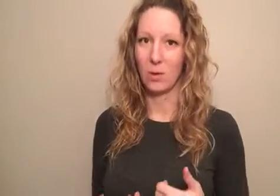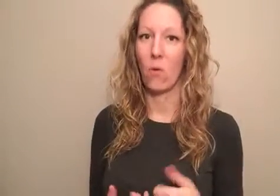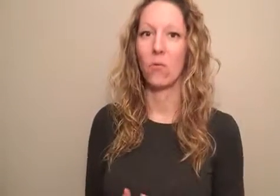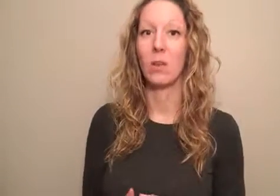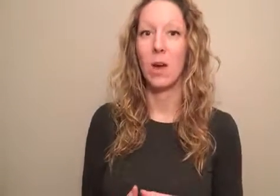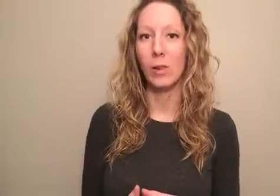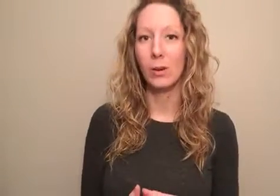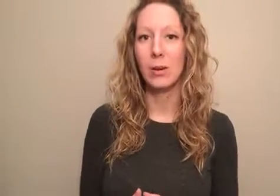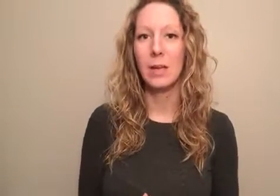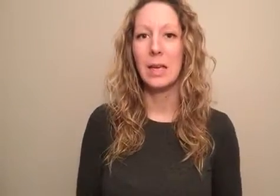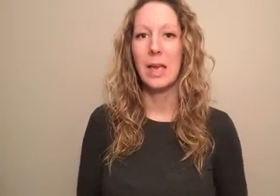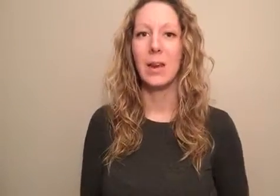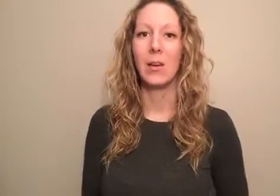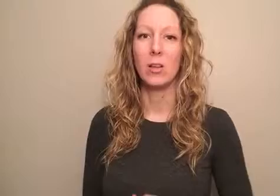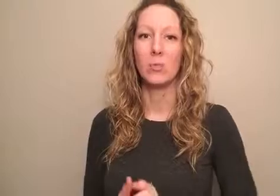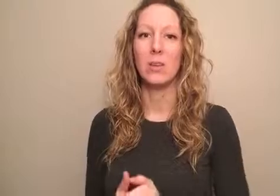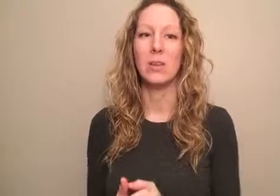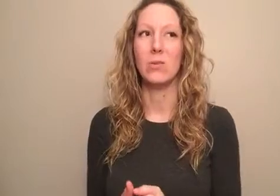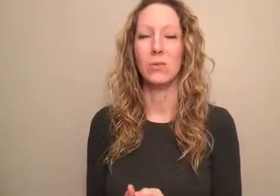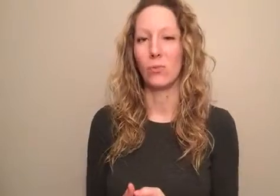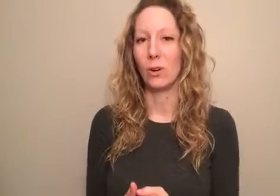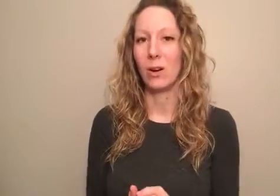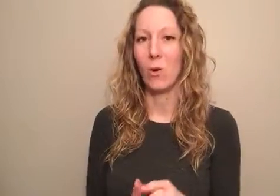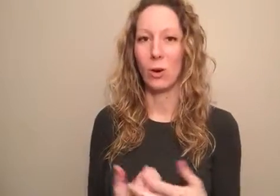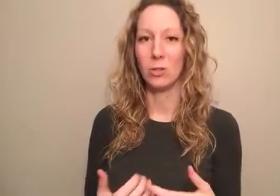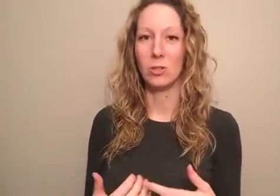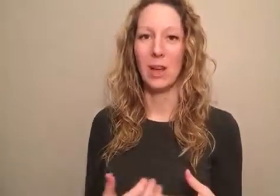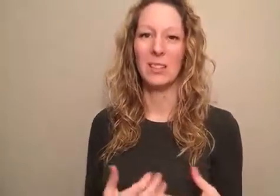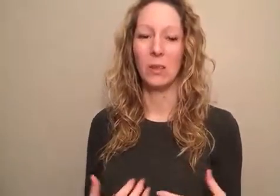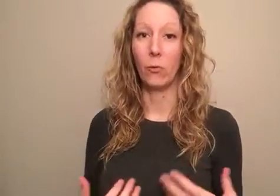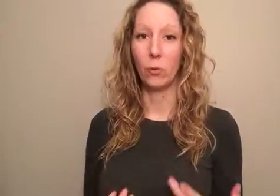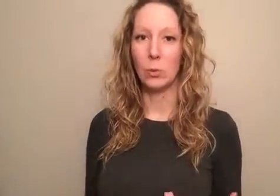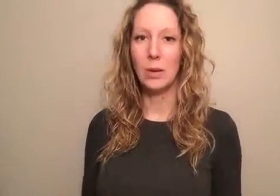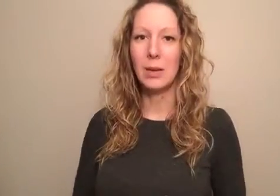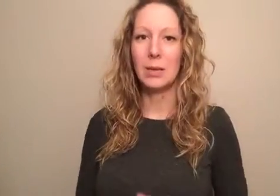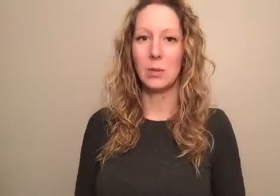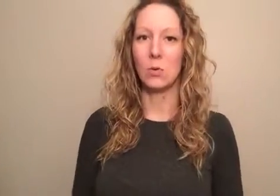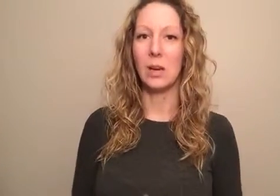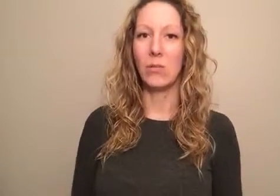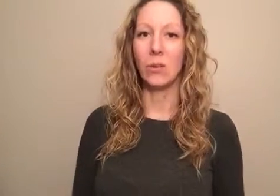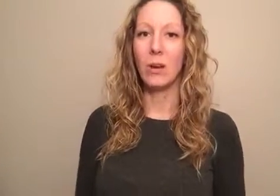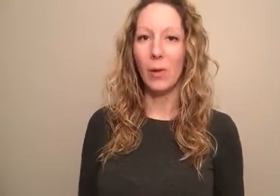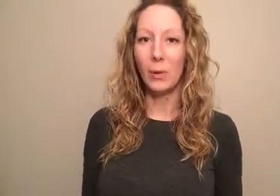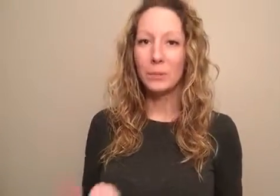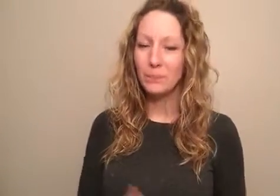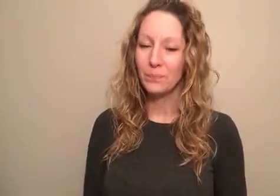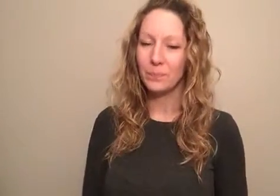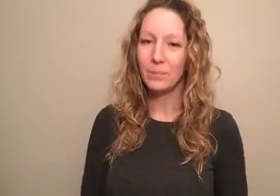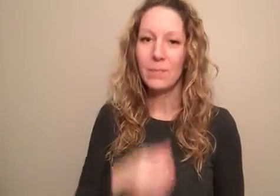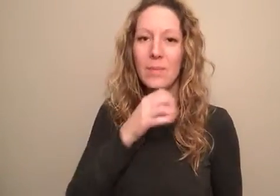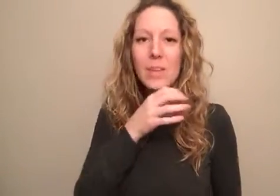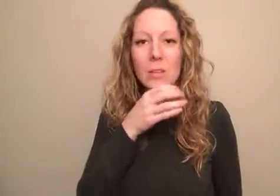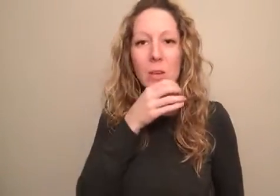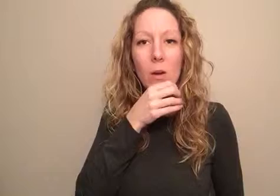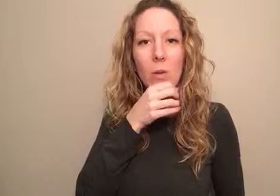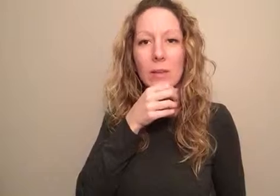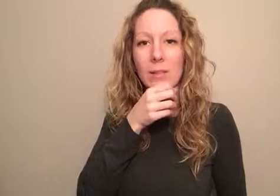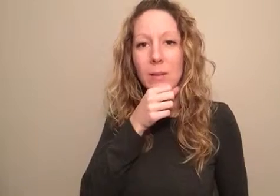So for the color, and it can also be used for orange as in the fruit. So today for the color, you just kind of go like this,